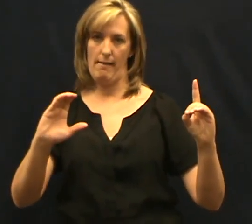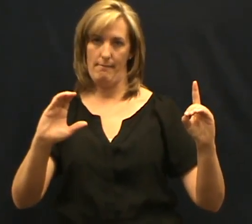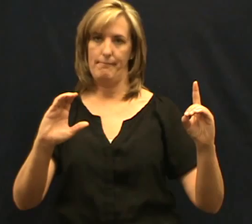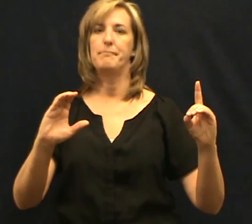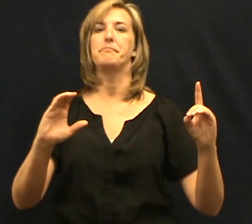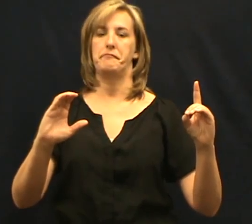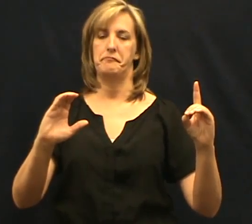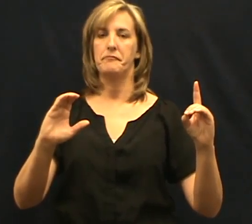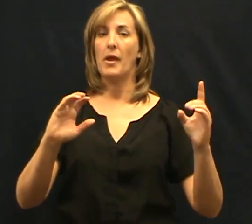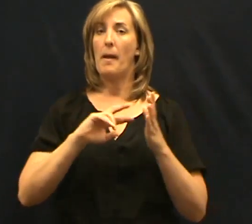we've